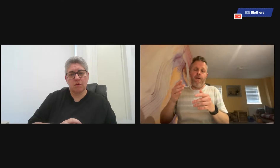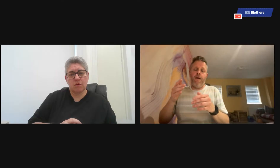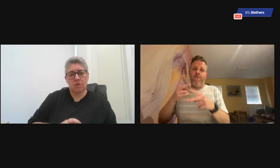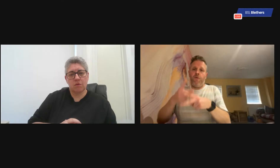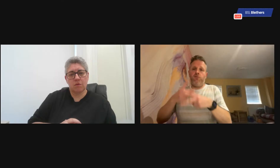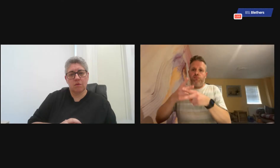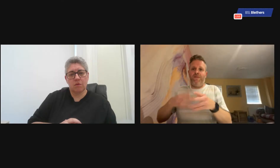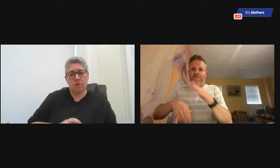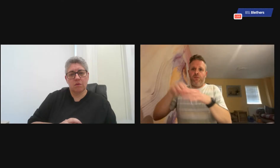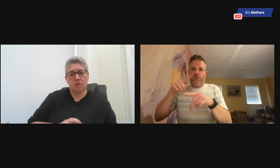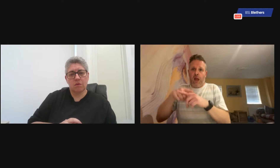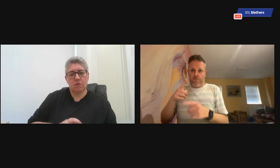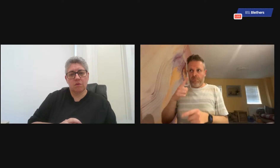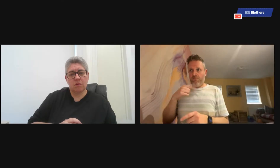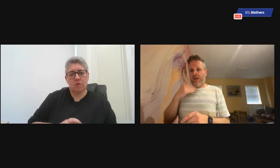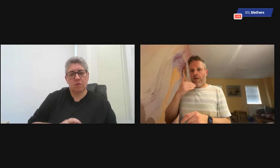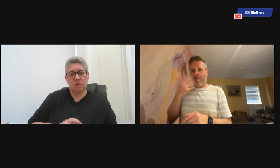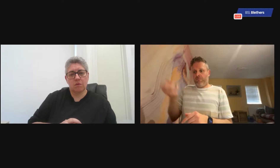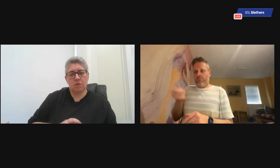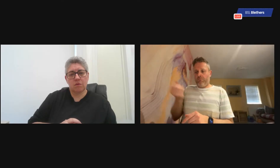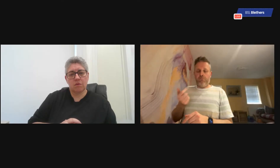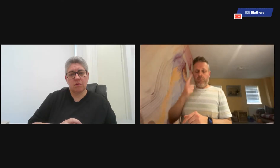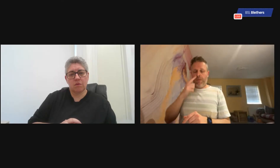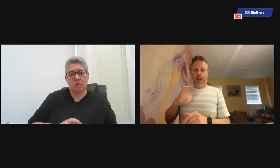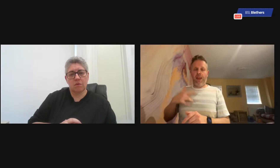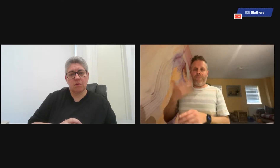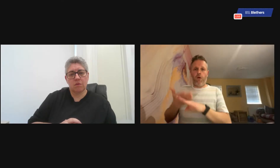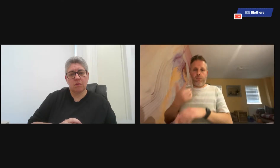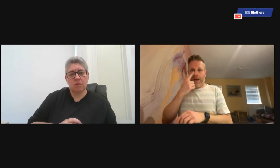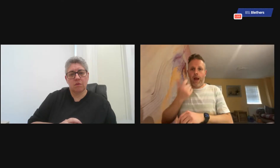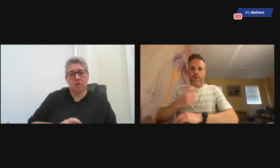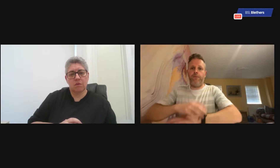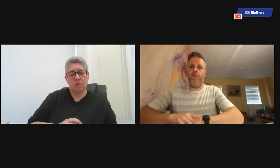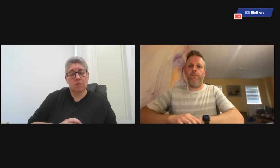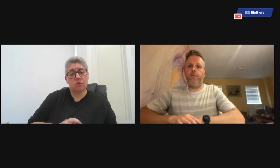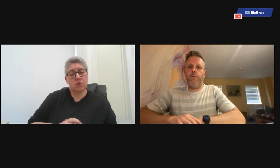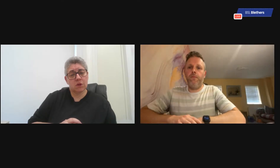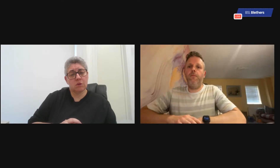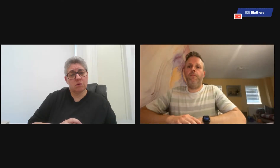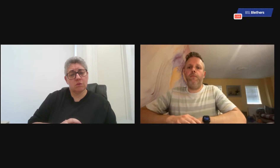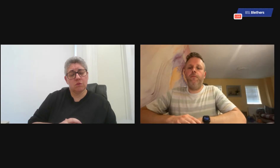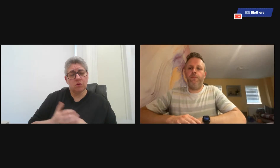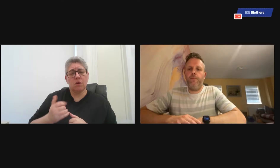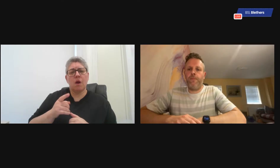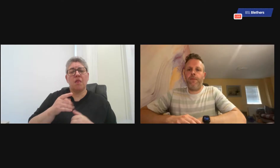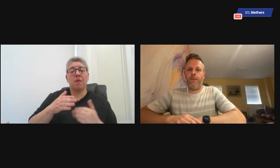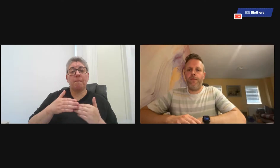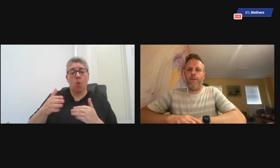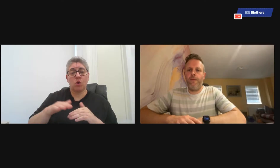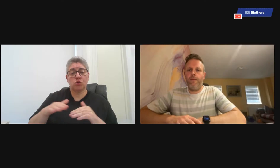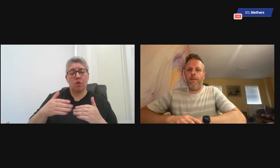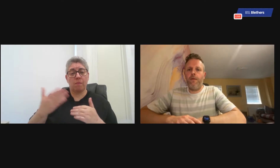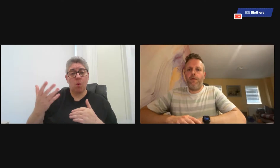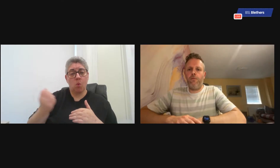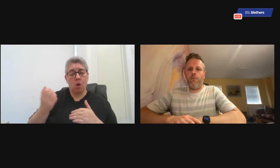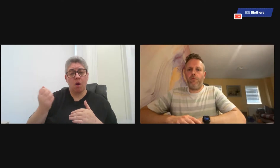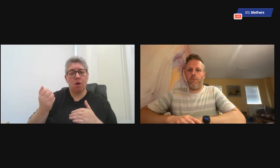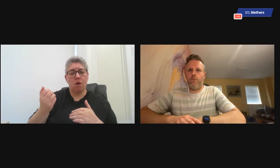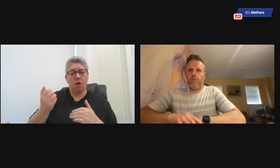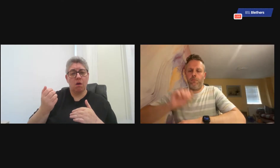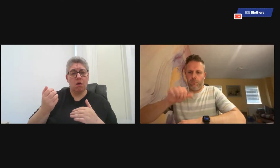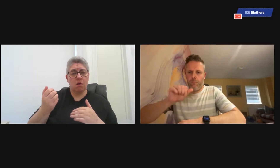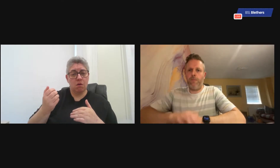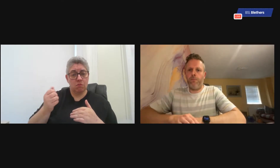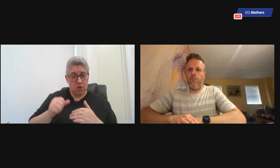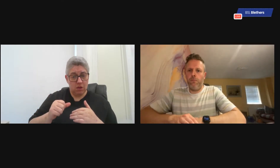well. If I don't have any work on, I can just focus on my fostering full time. And then I'm obviously earning an income,